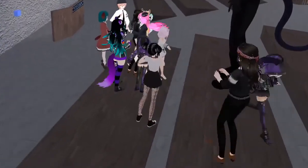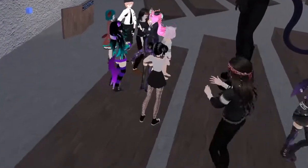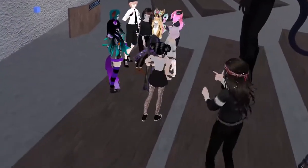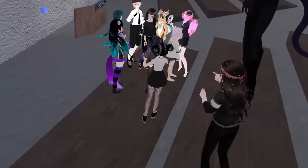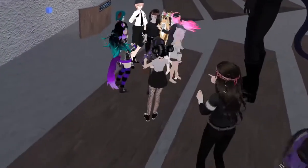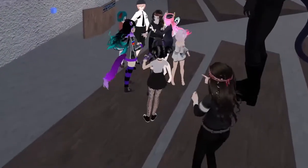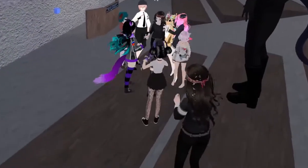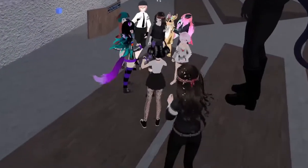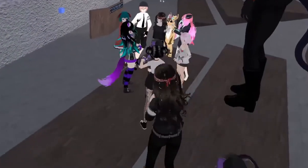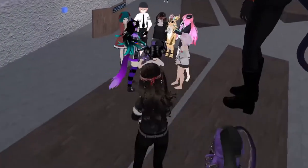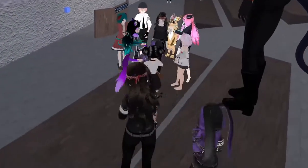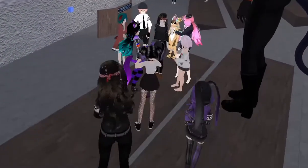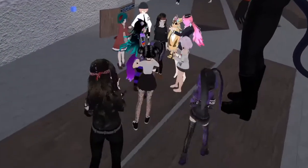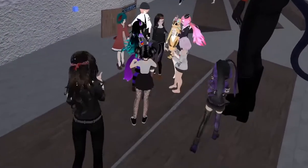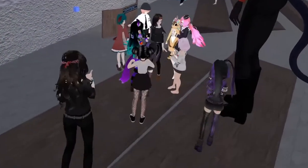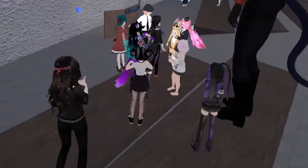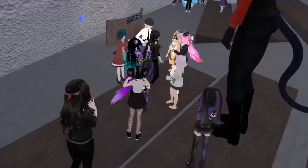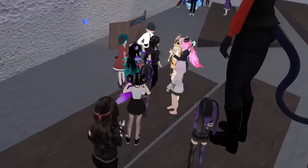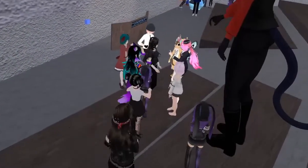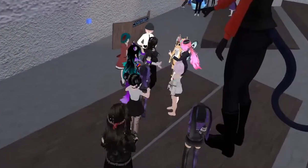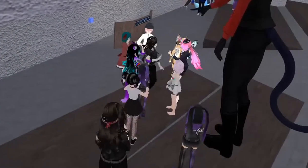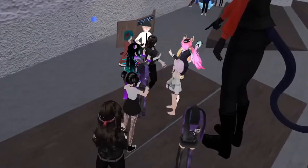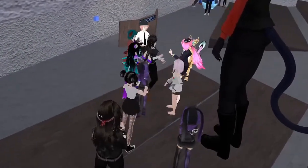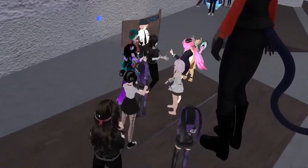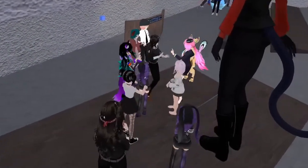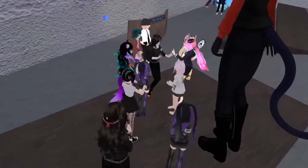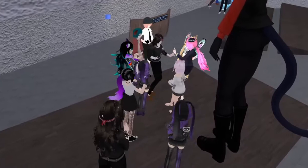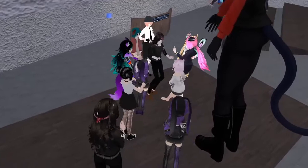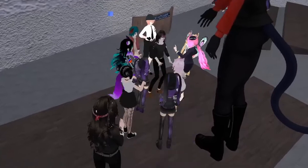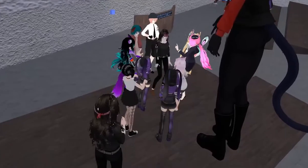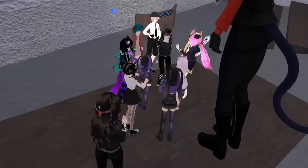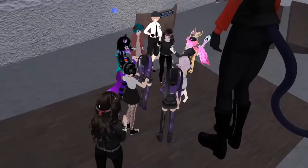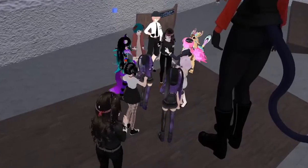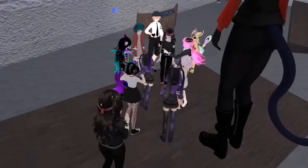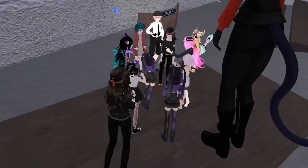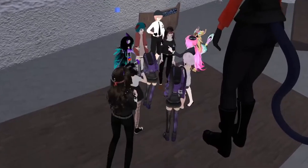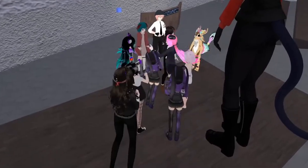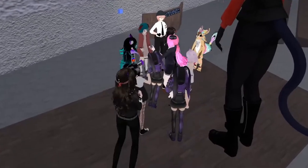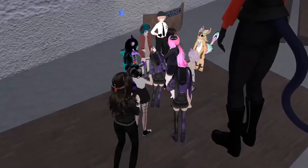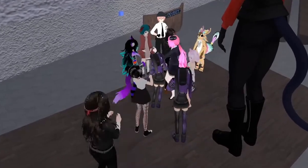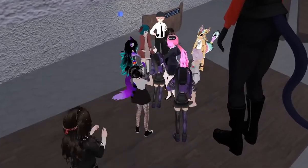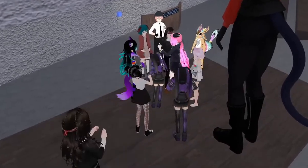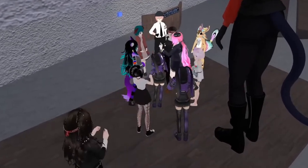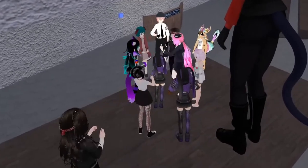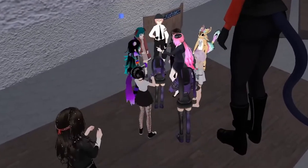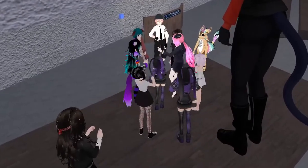edge. the edge. Hold on. I did not condone this. Performers. I will allow